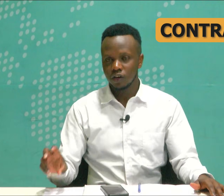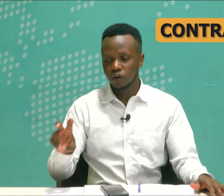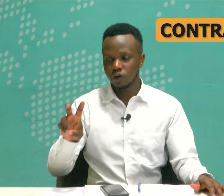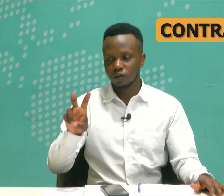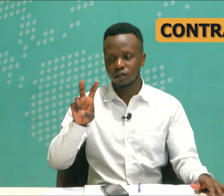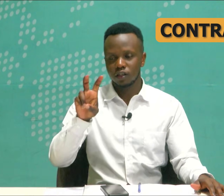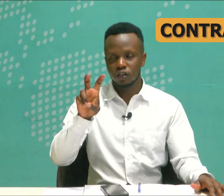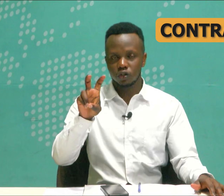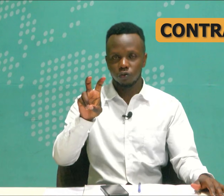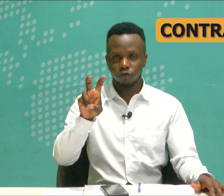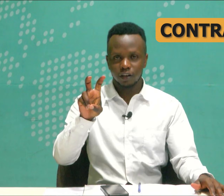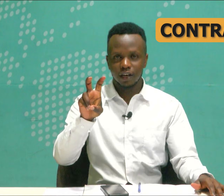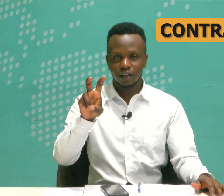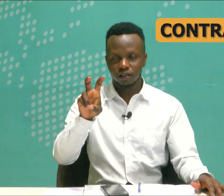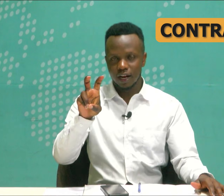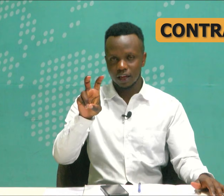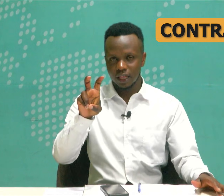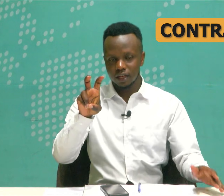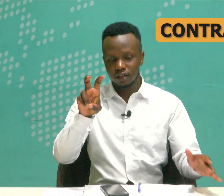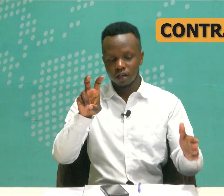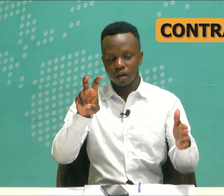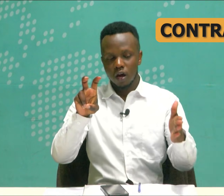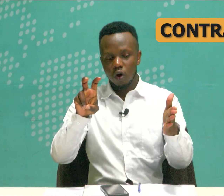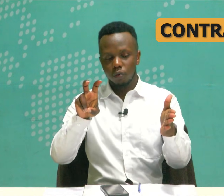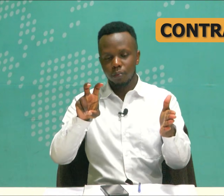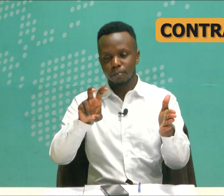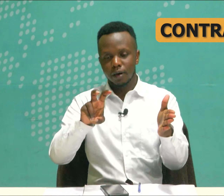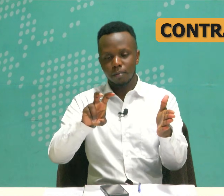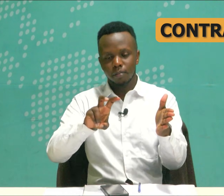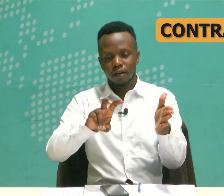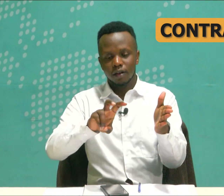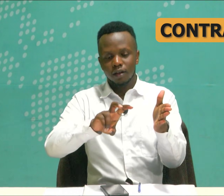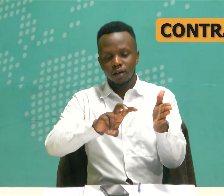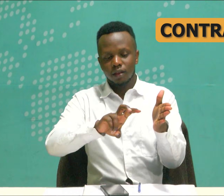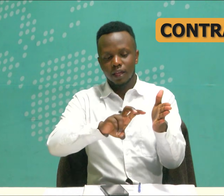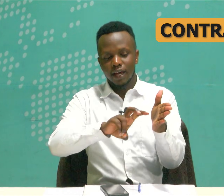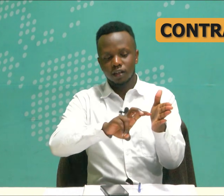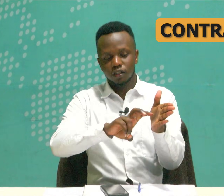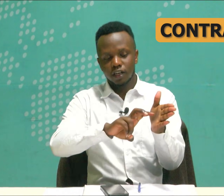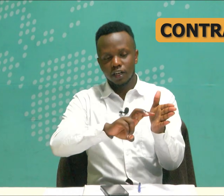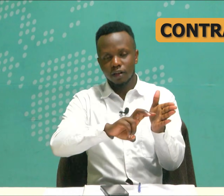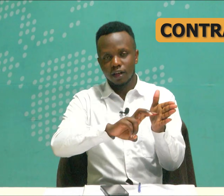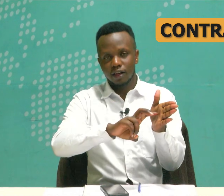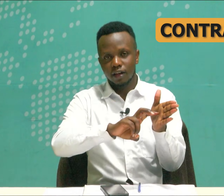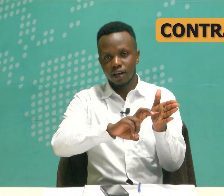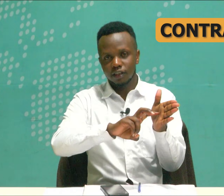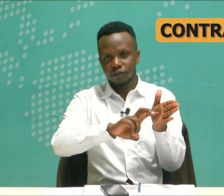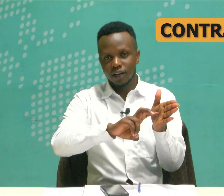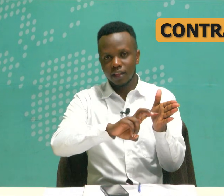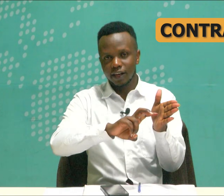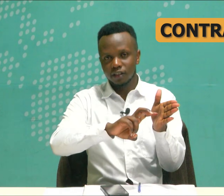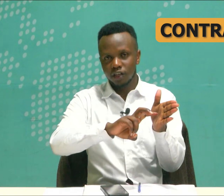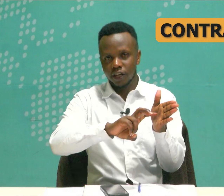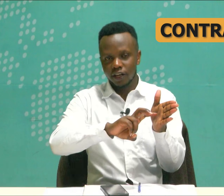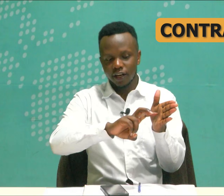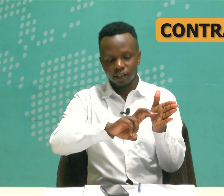use these two fingers like this, open palm, the extended index